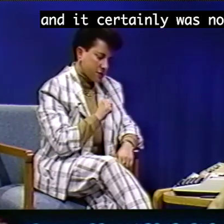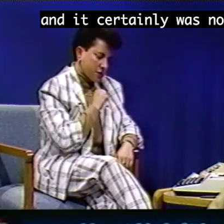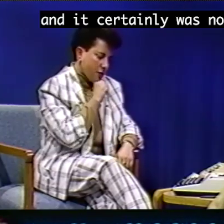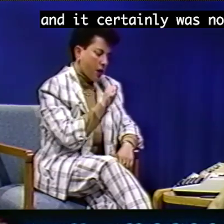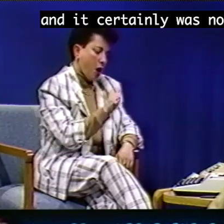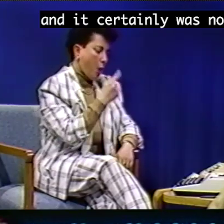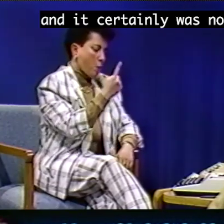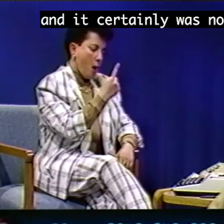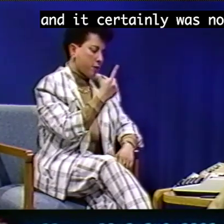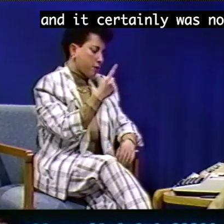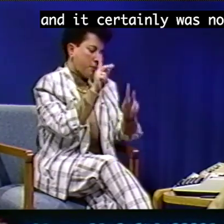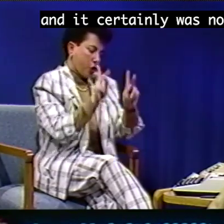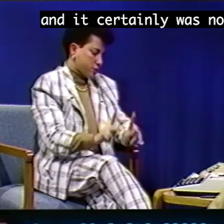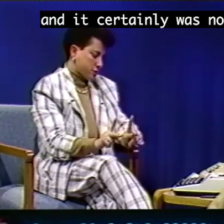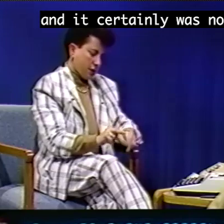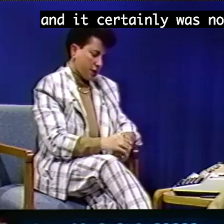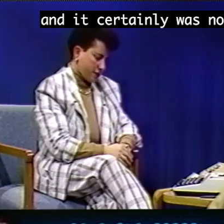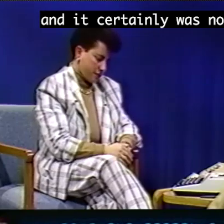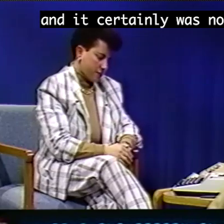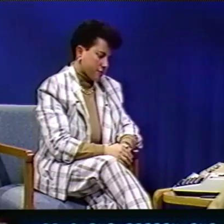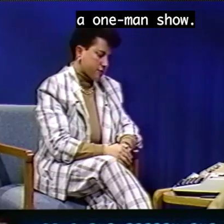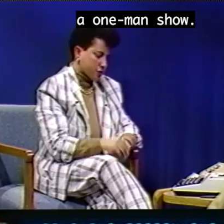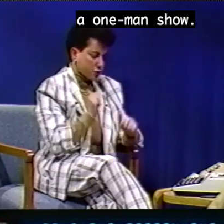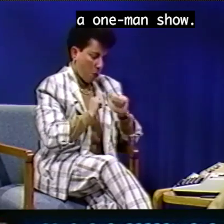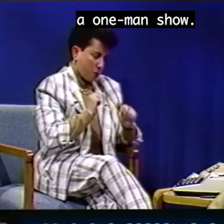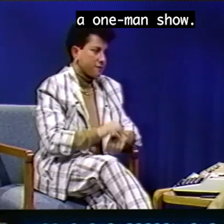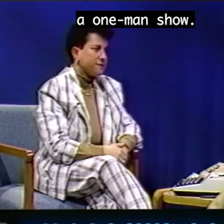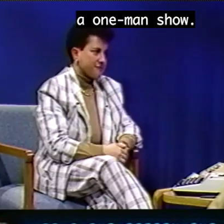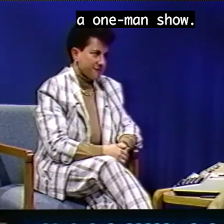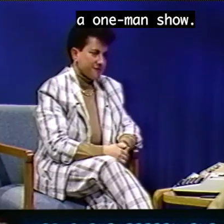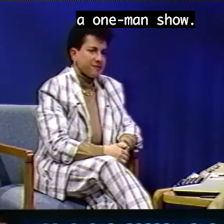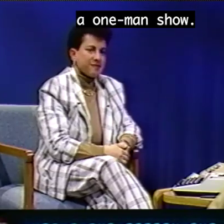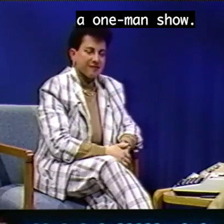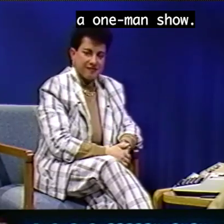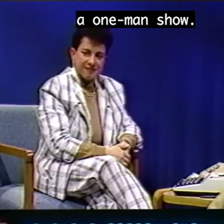And it certainly was not a one-man show.